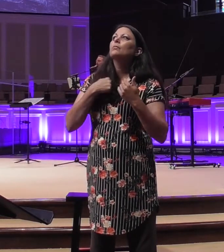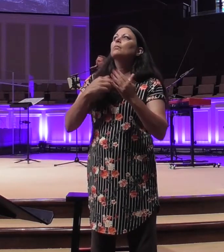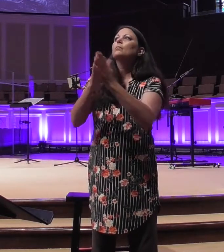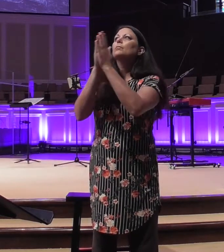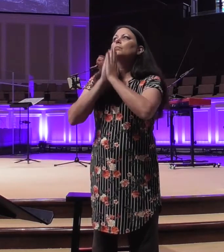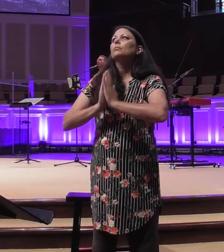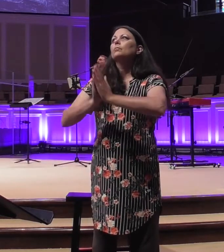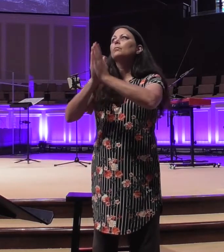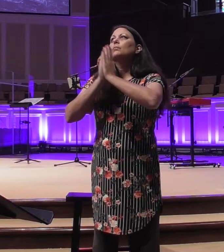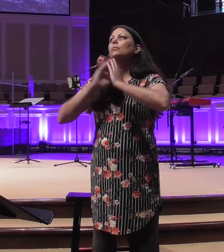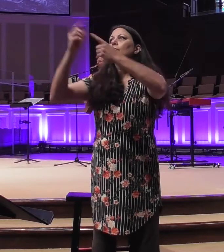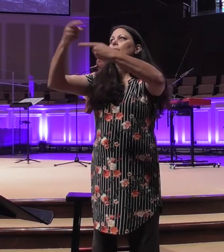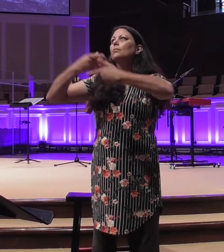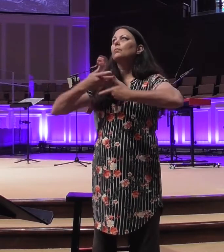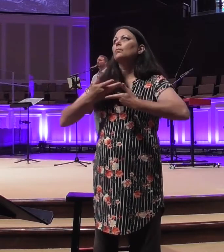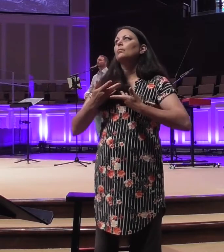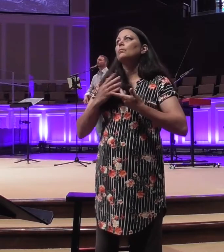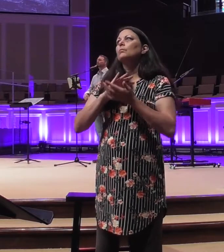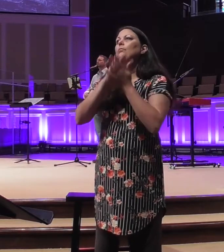more like